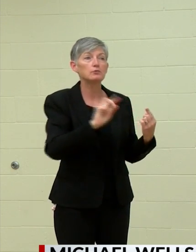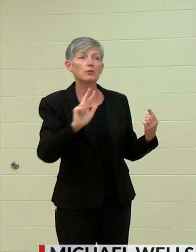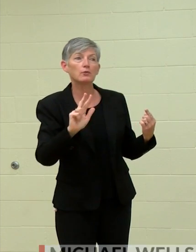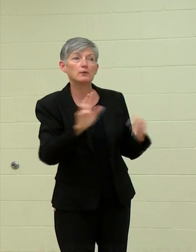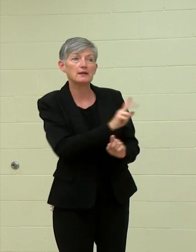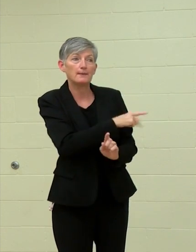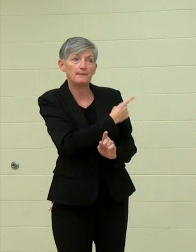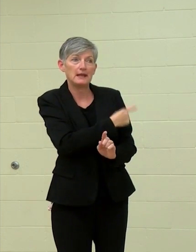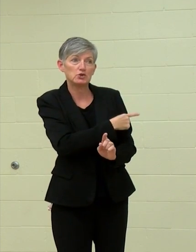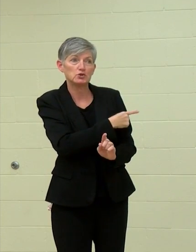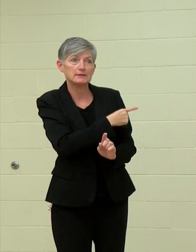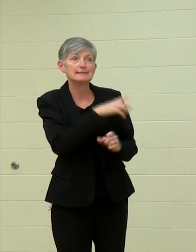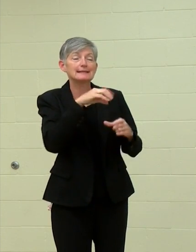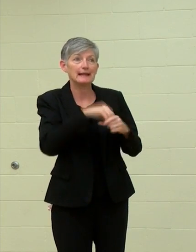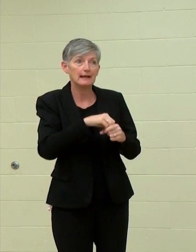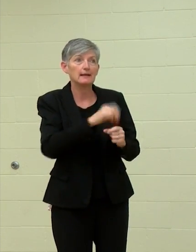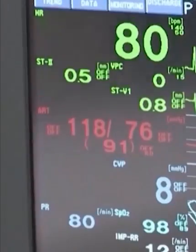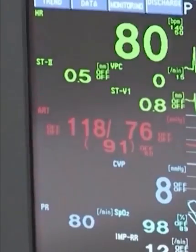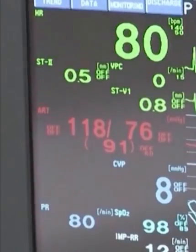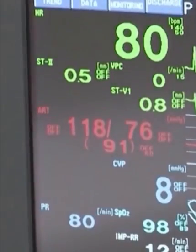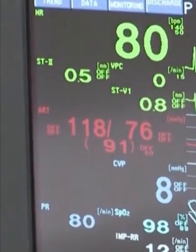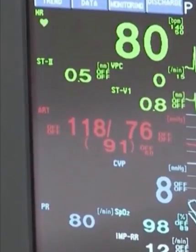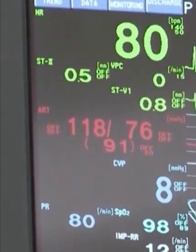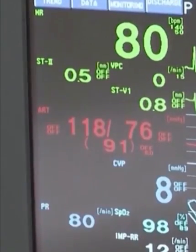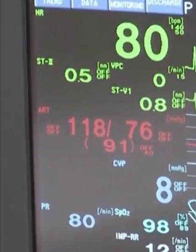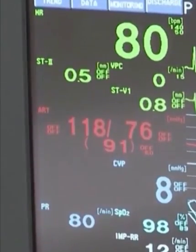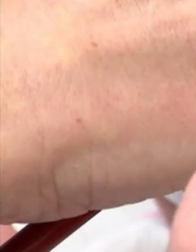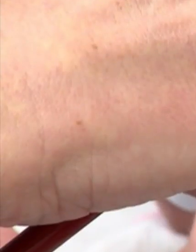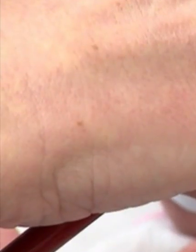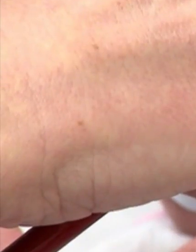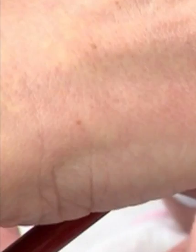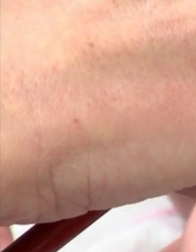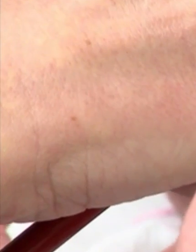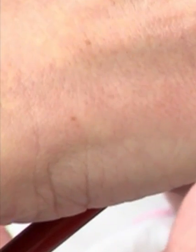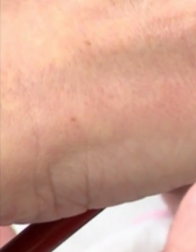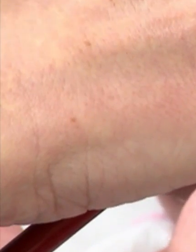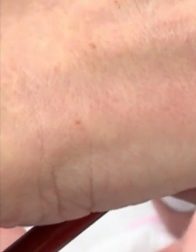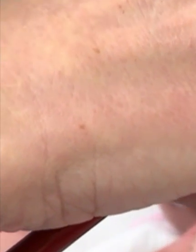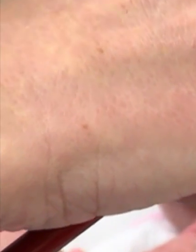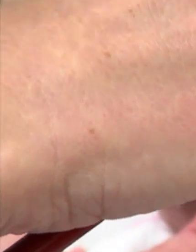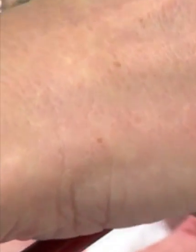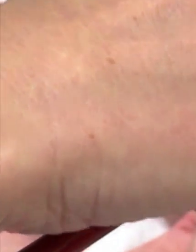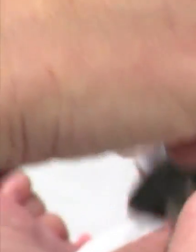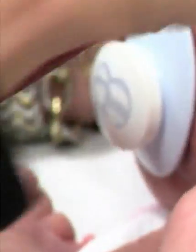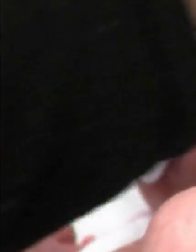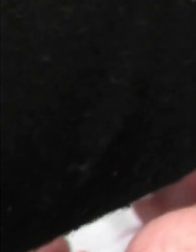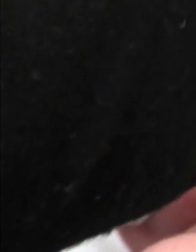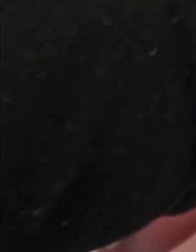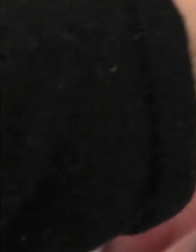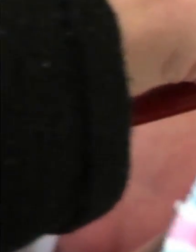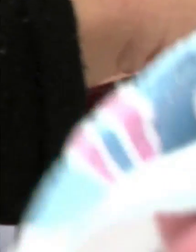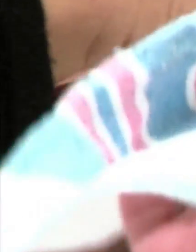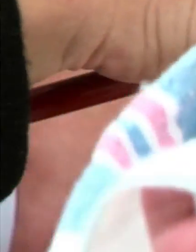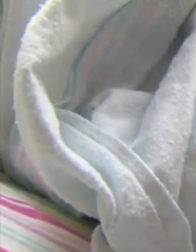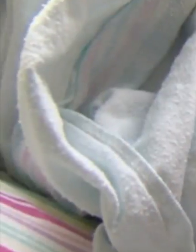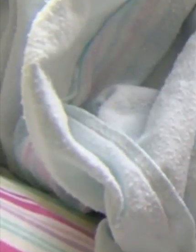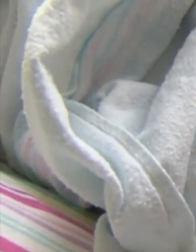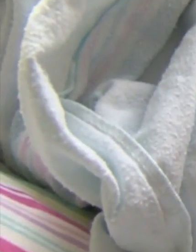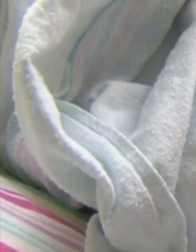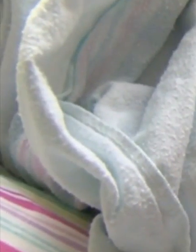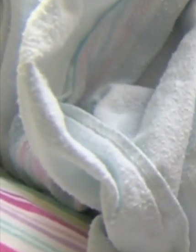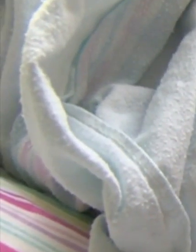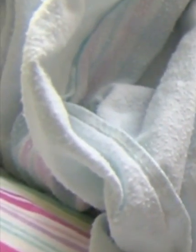on our inpatient unit who are COVID positive. But on the other hand, Dr. Keith Hansen says the hospital is seeing an early spike in viral infections